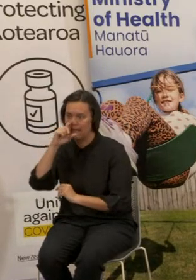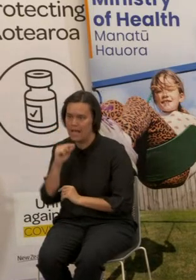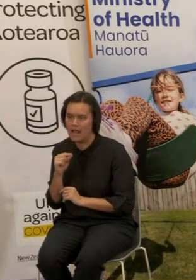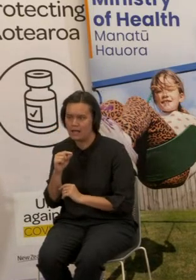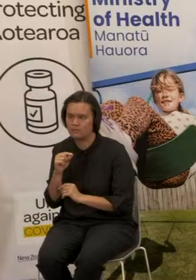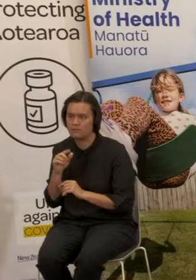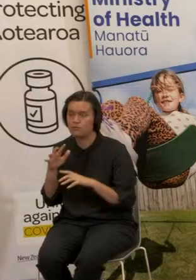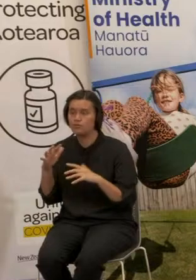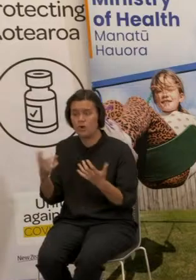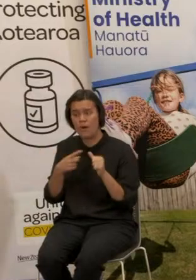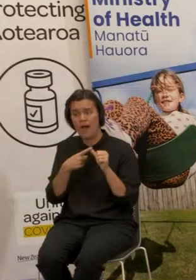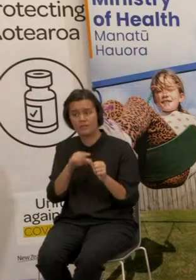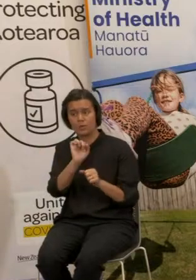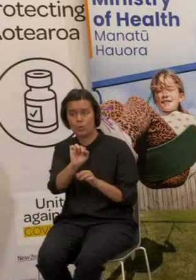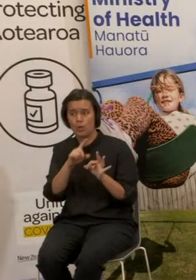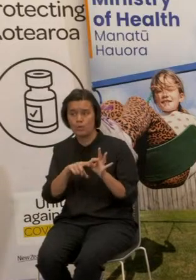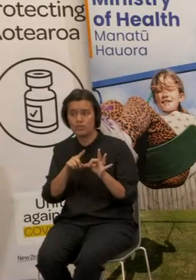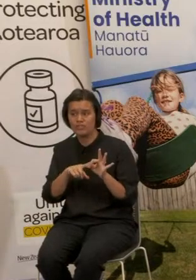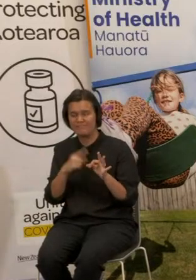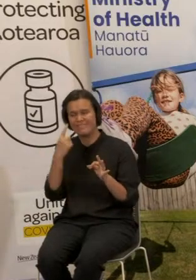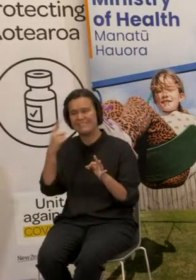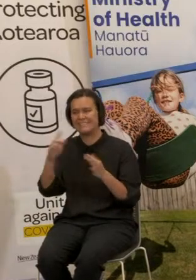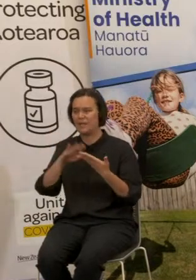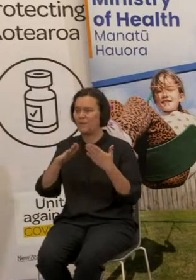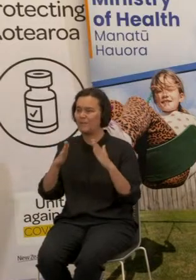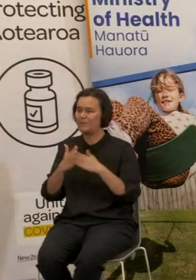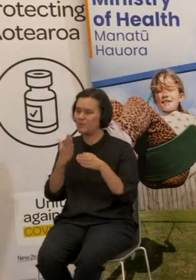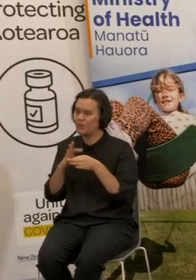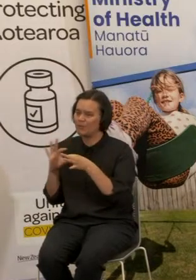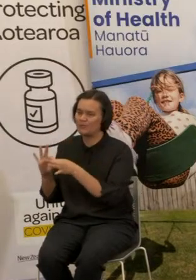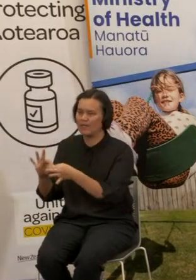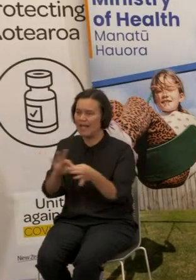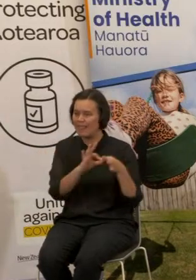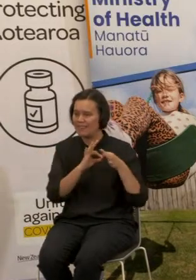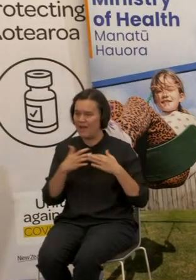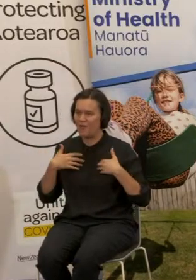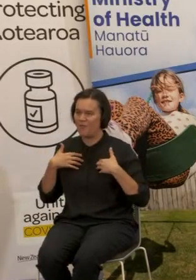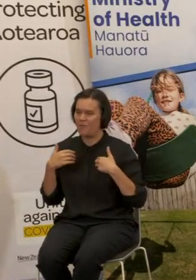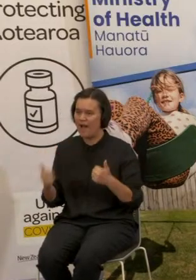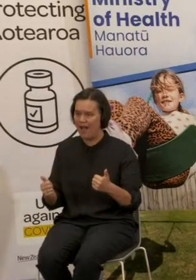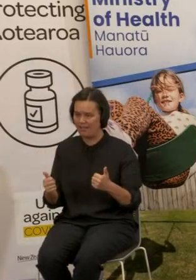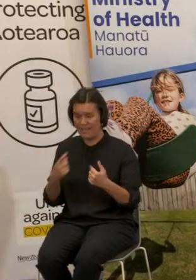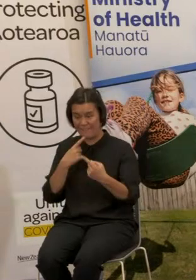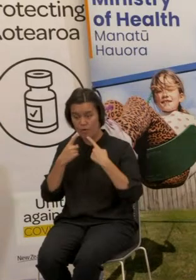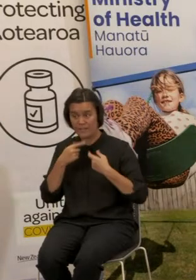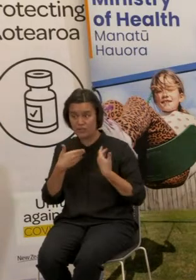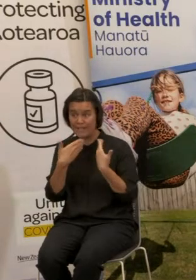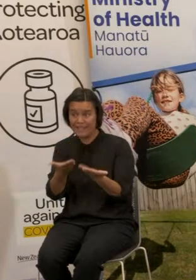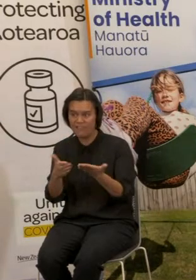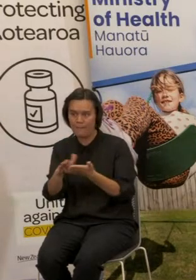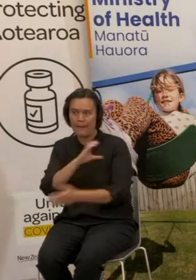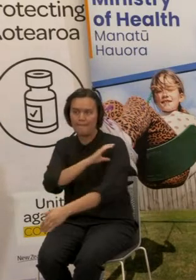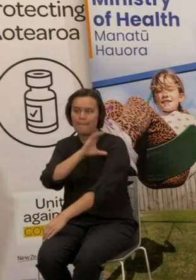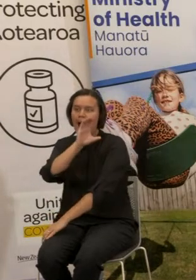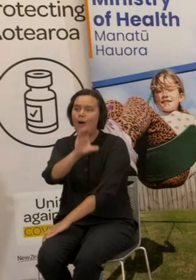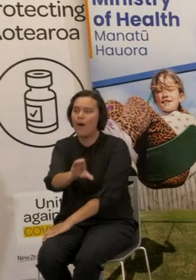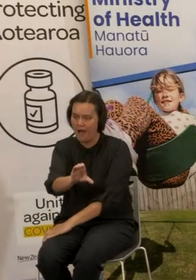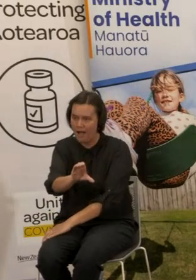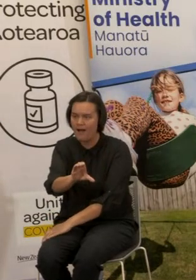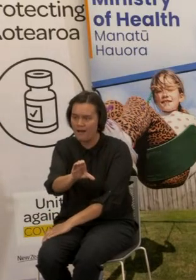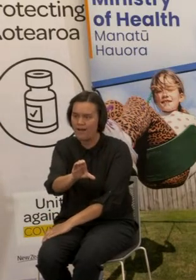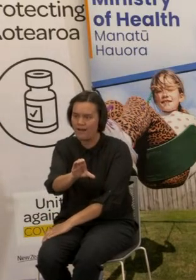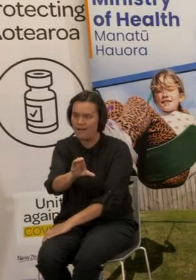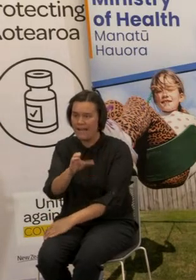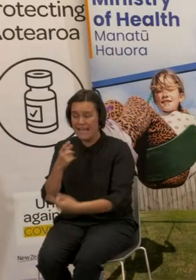is community working together really well, empowered by data, but and the Māori, well, that's not just data, that's our